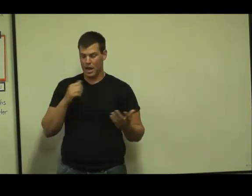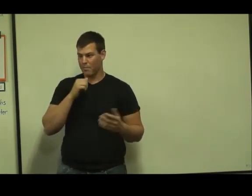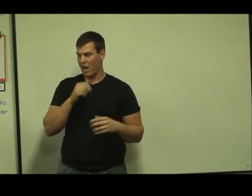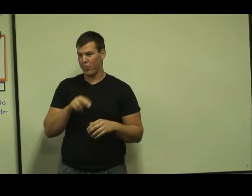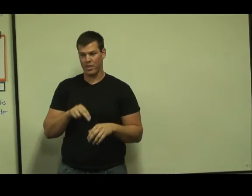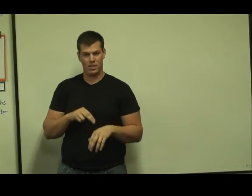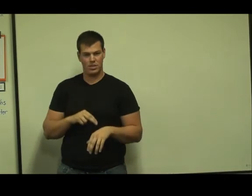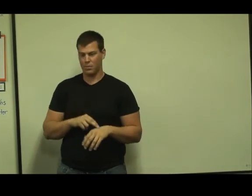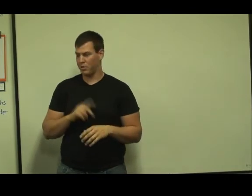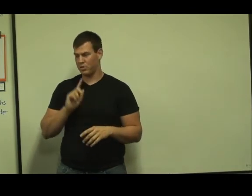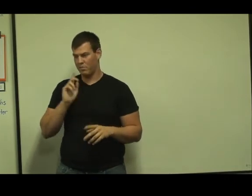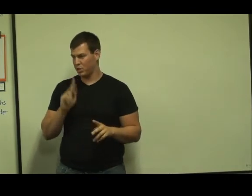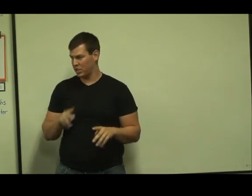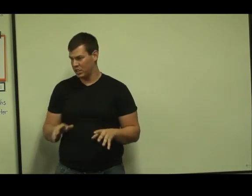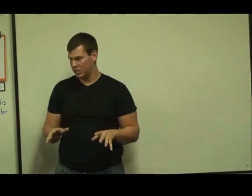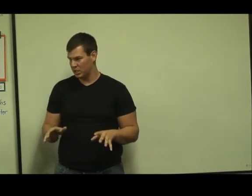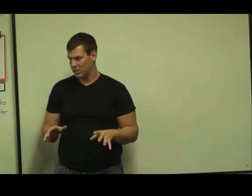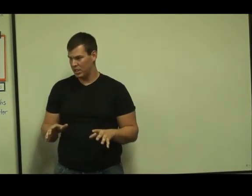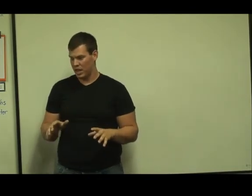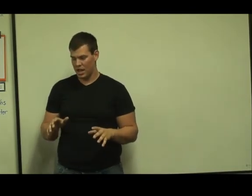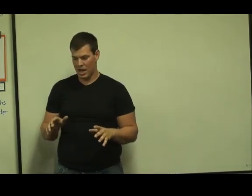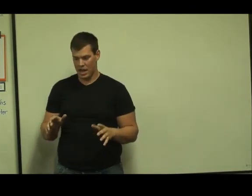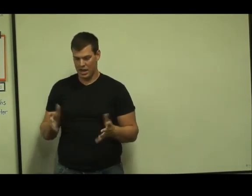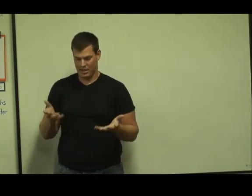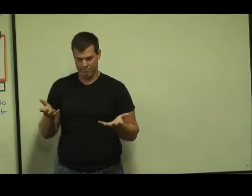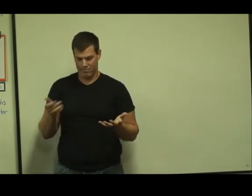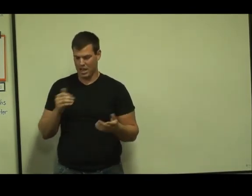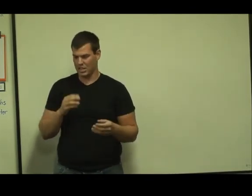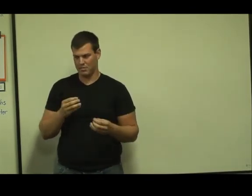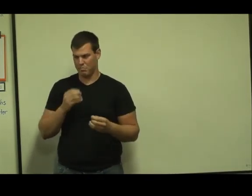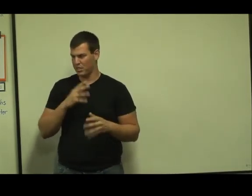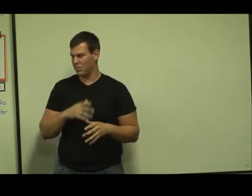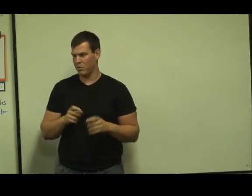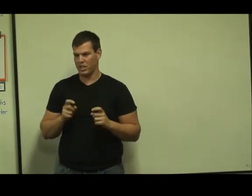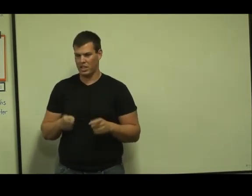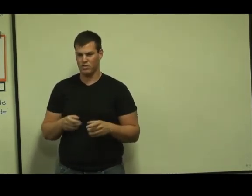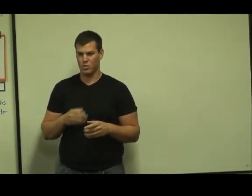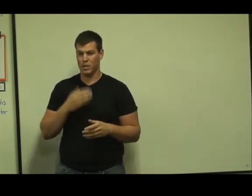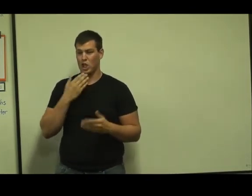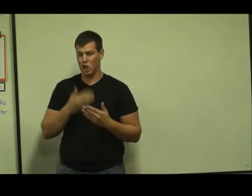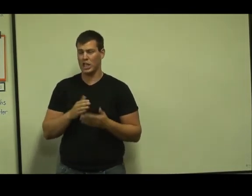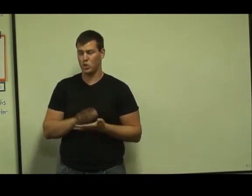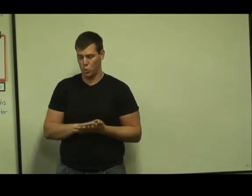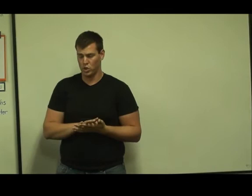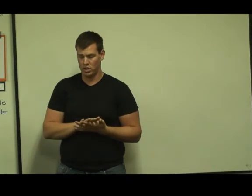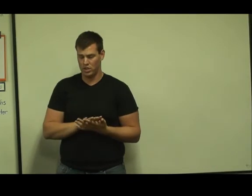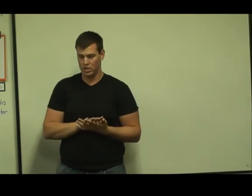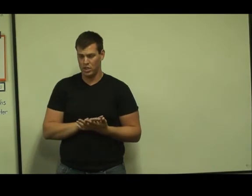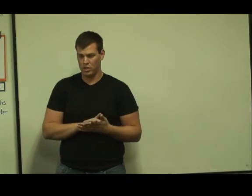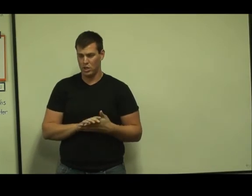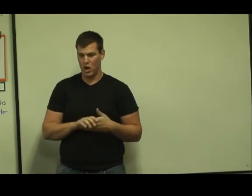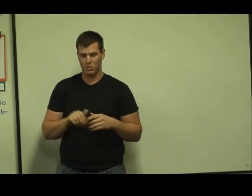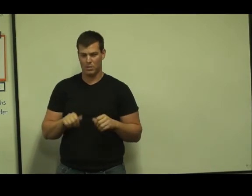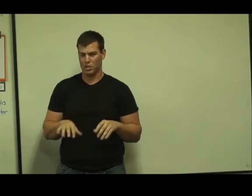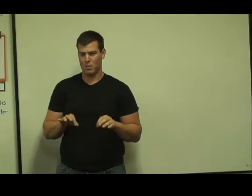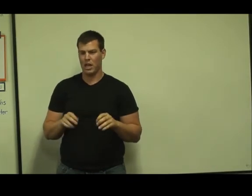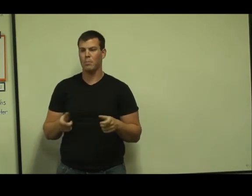I'm not the typical type person. I got plenty really get to be good at school. So I was able to pick up